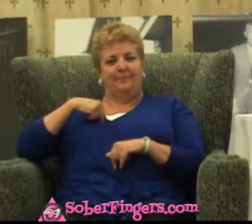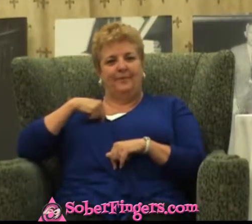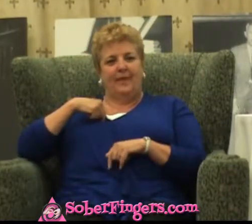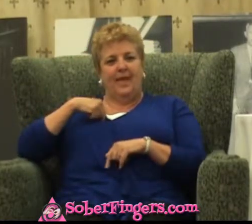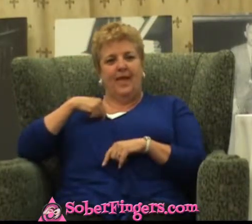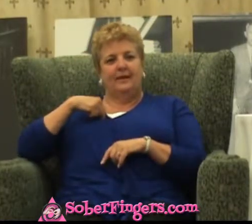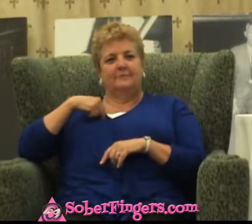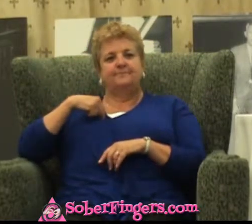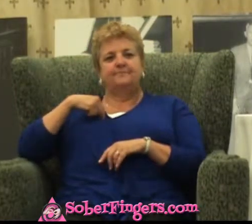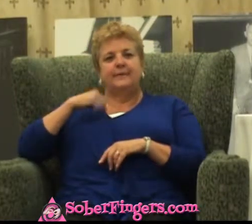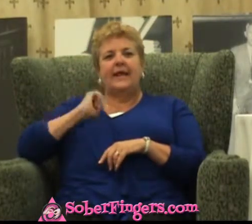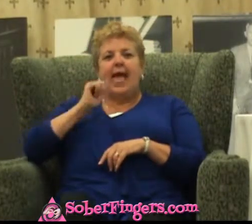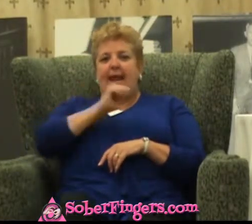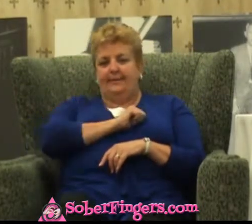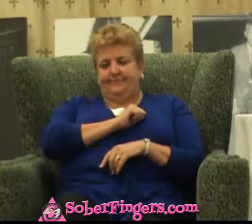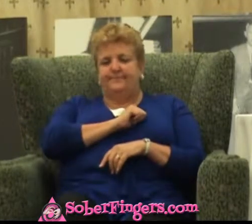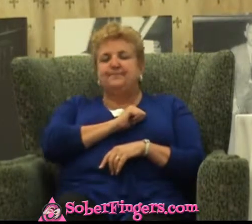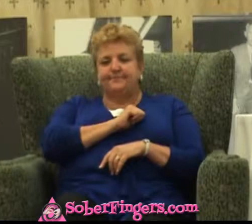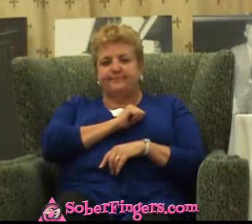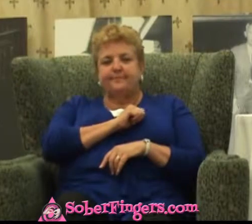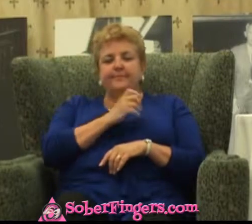you before then, I hope to see you